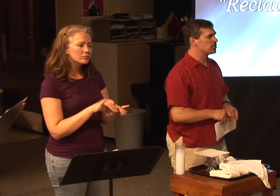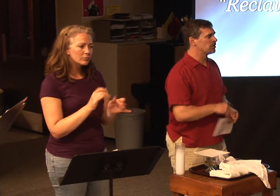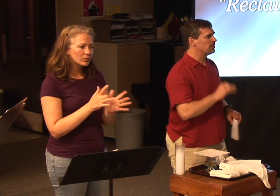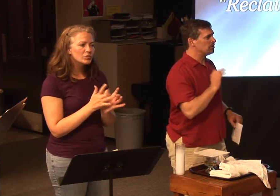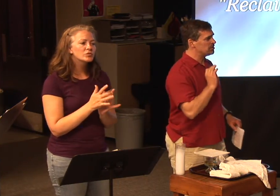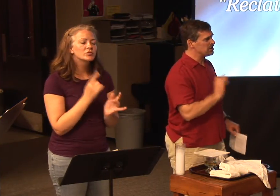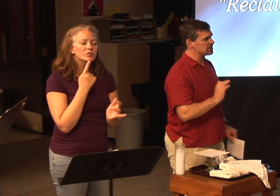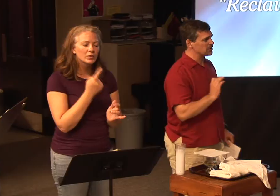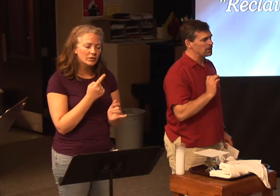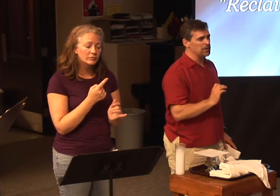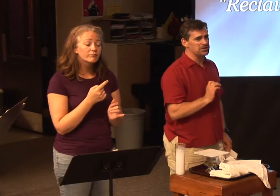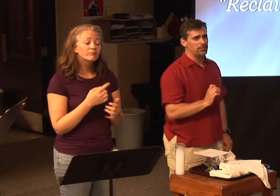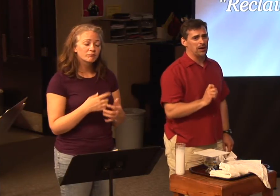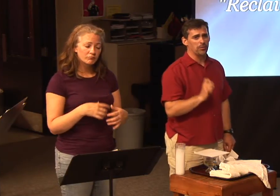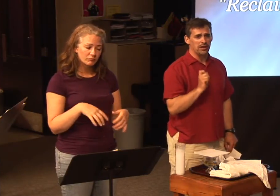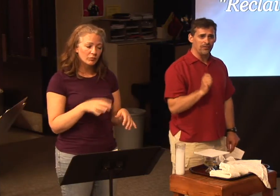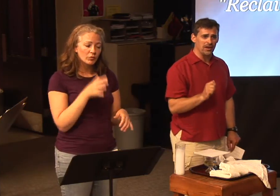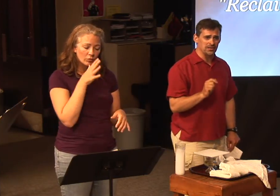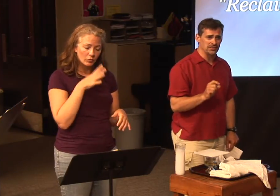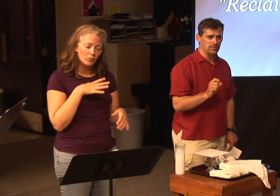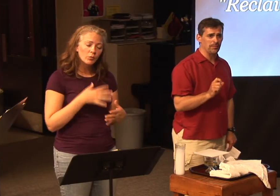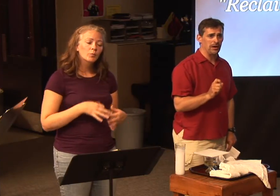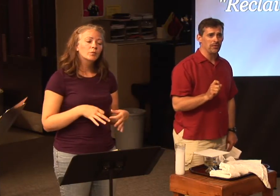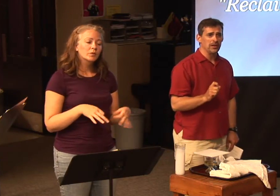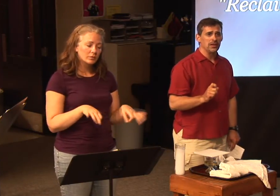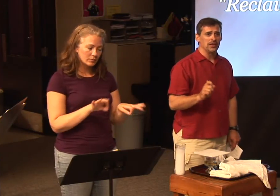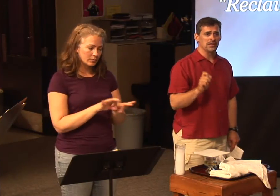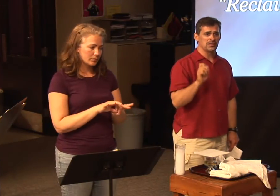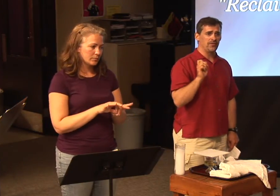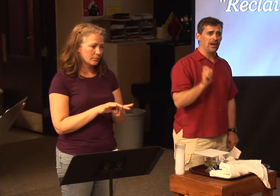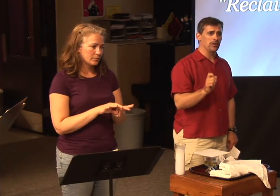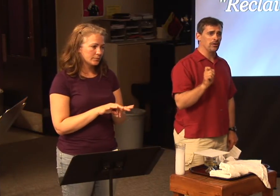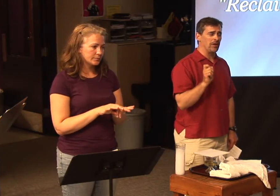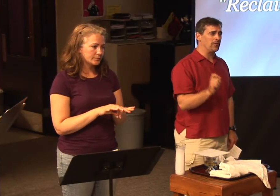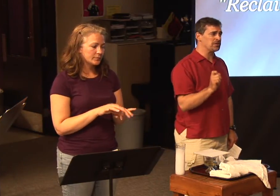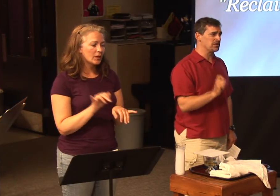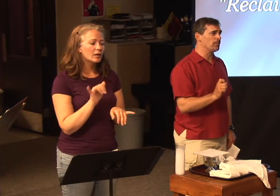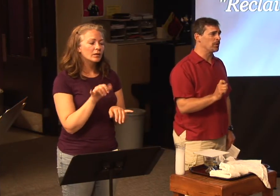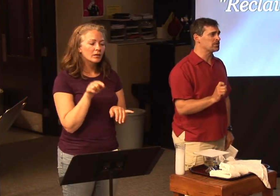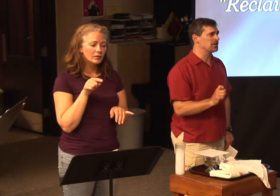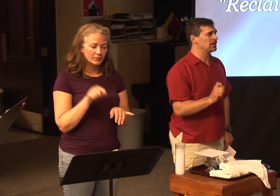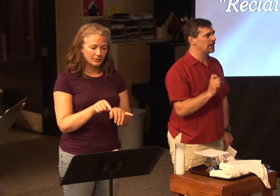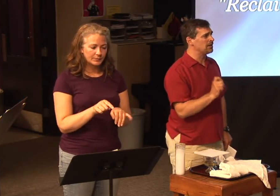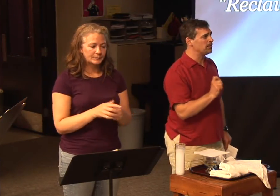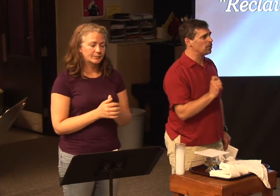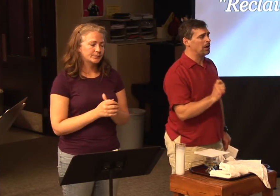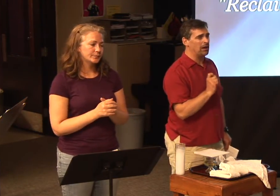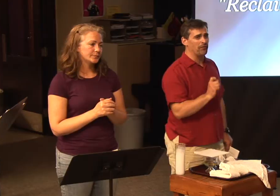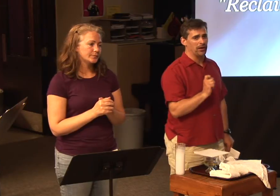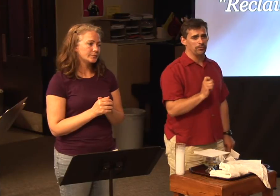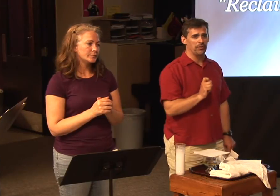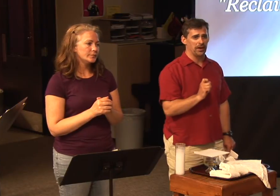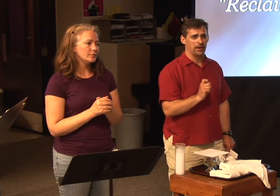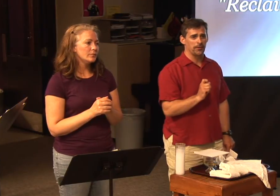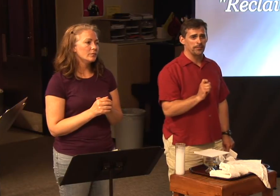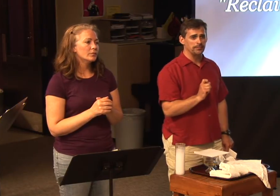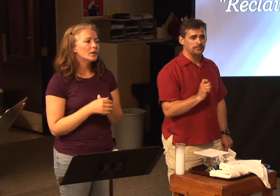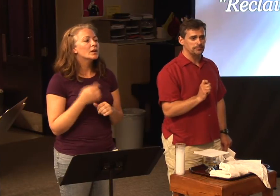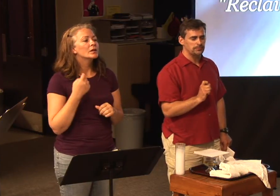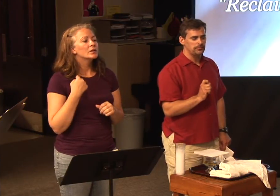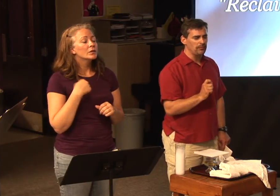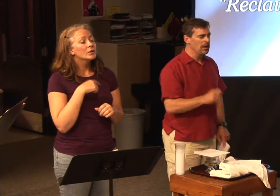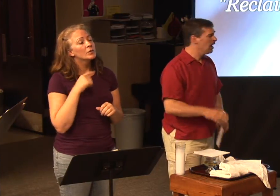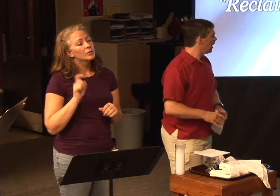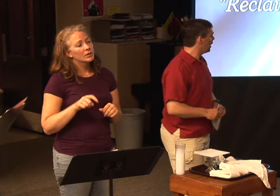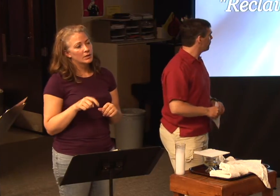think central to Jesus, and what he was about, and what he invites us to be about, is the value of every single person and letting them know how valuable they are.